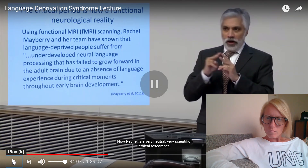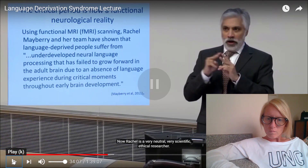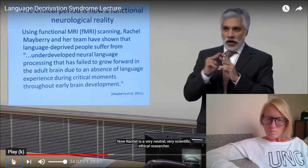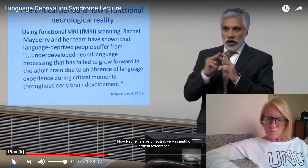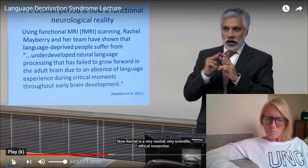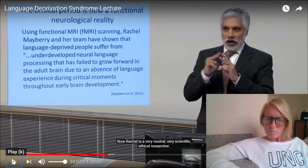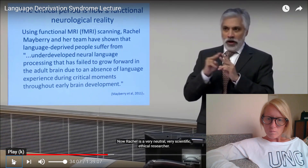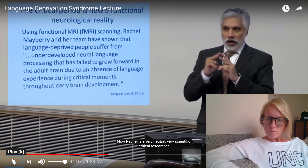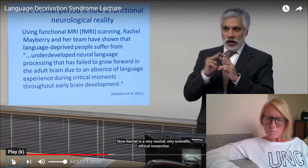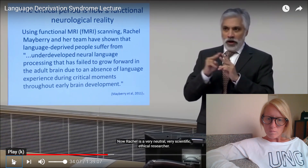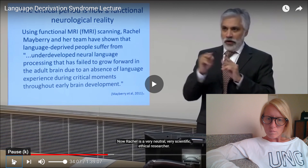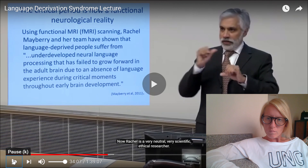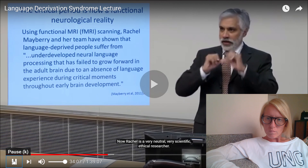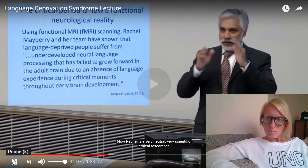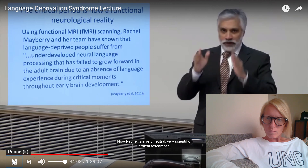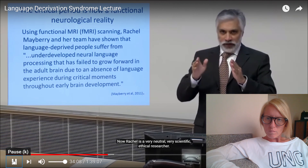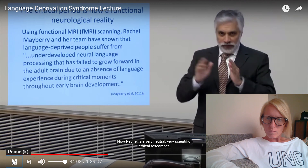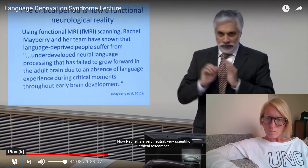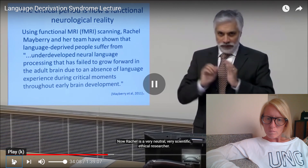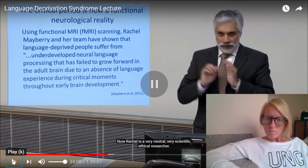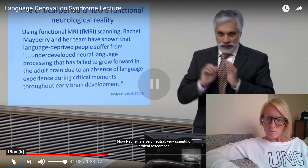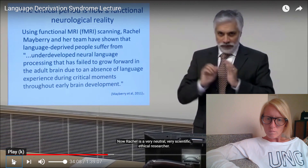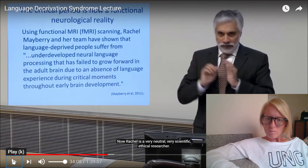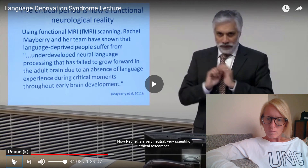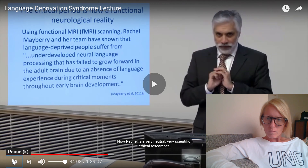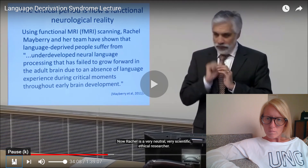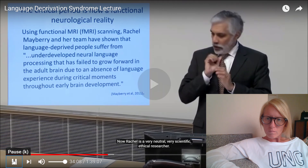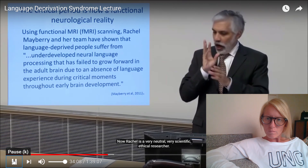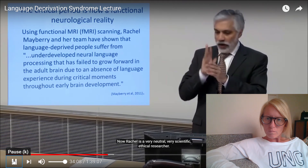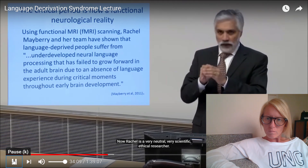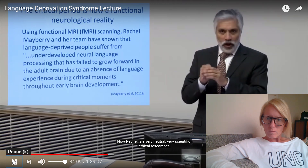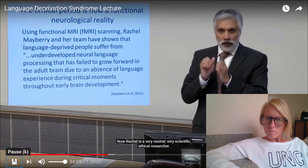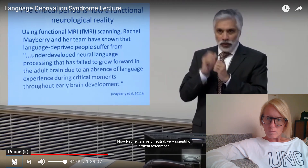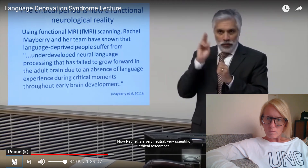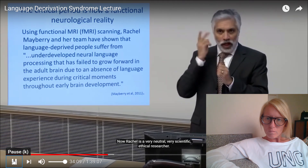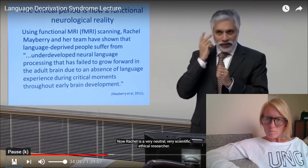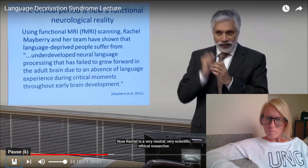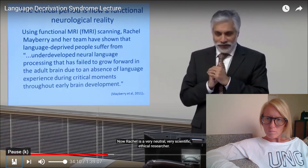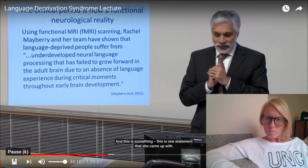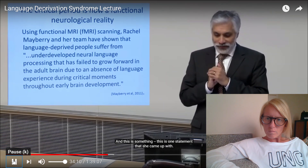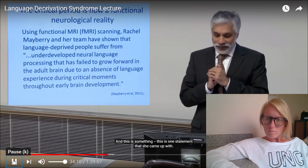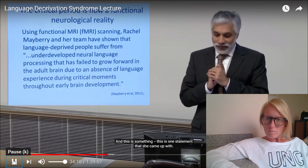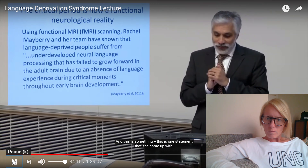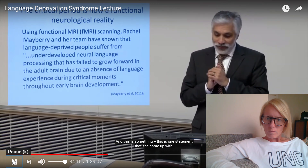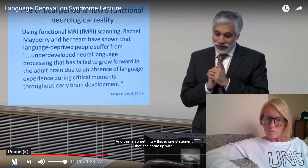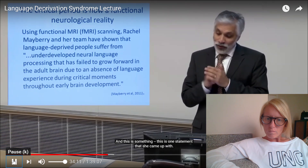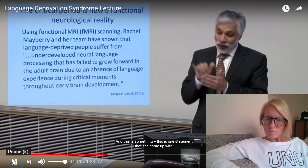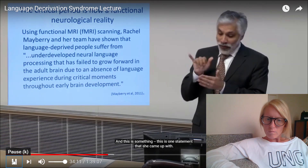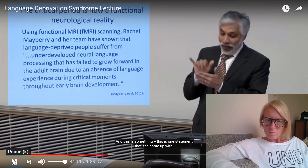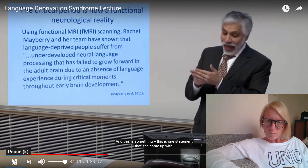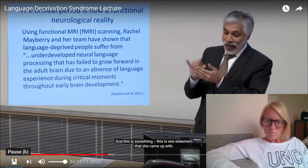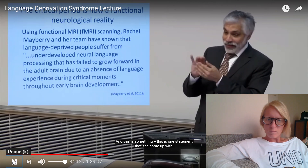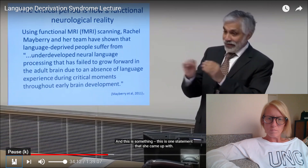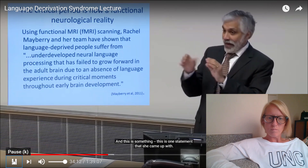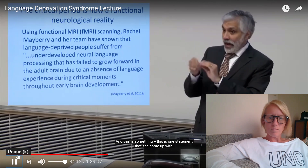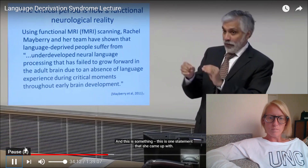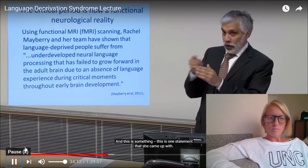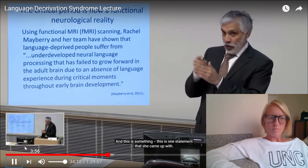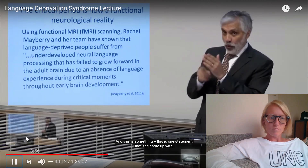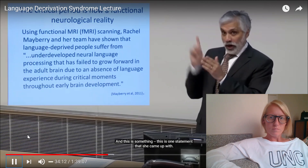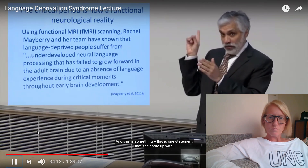is a very neutral, very scientific, ethical